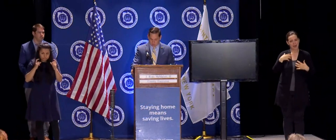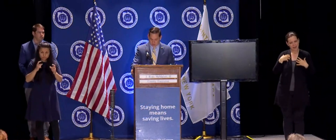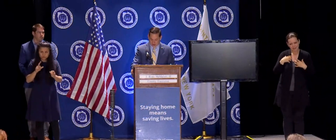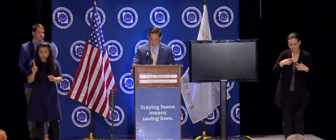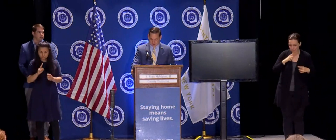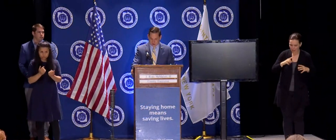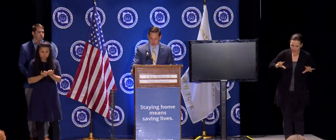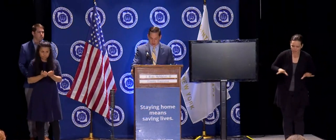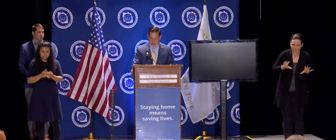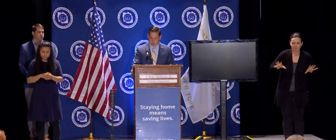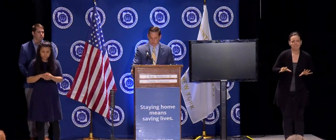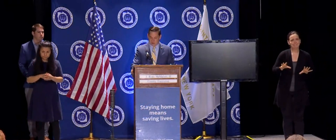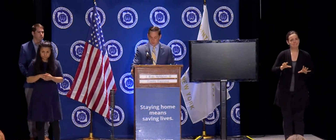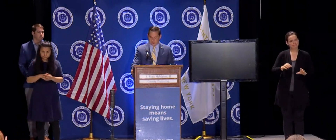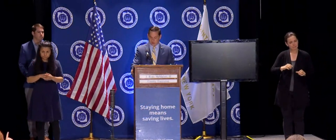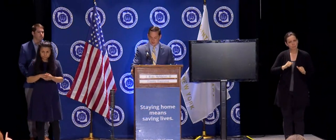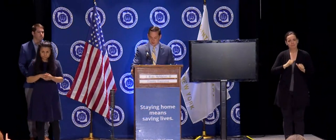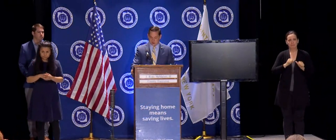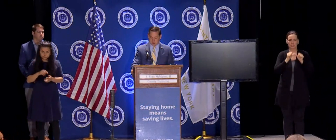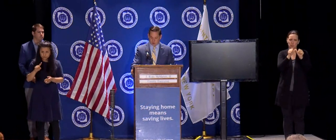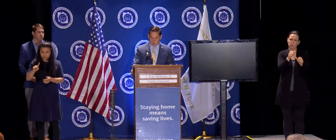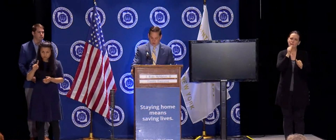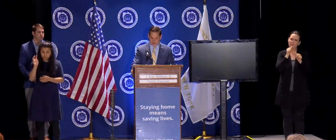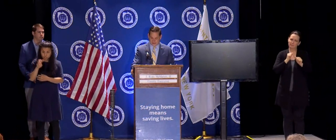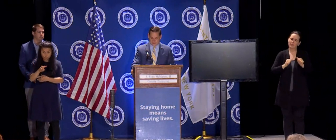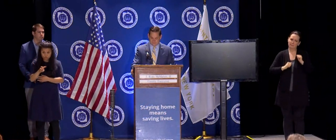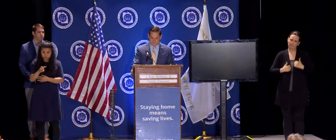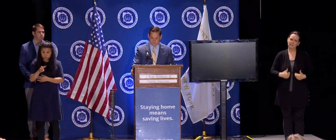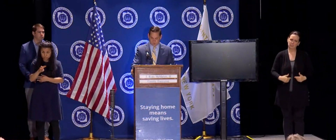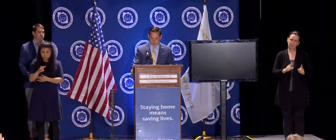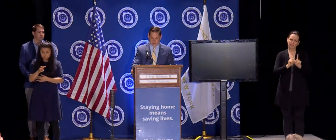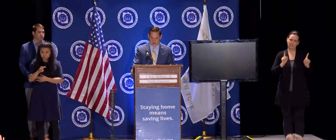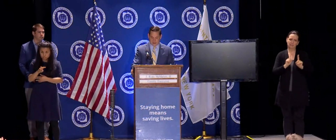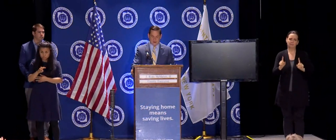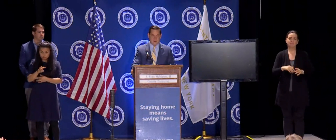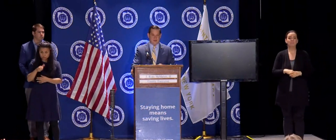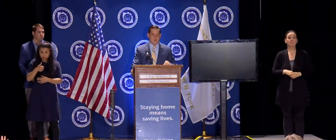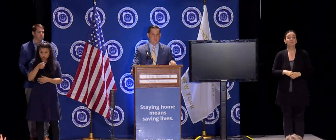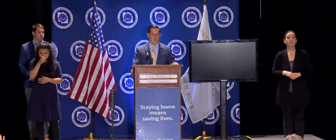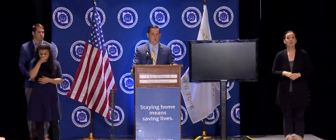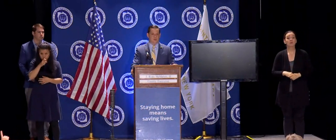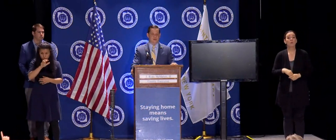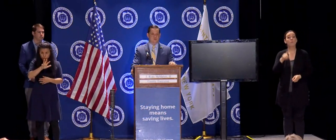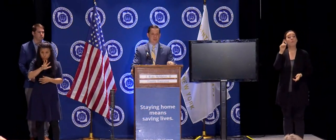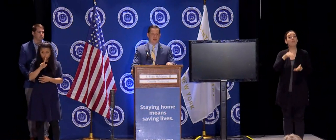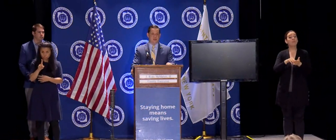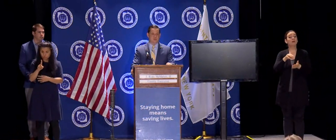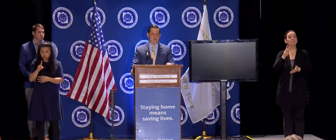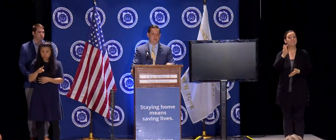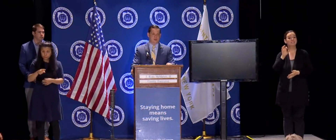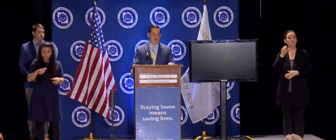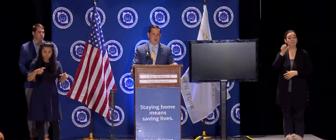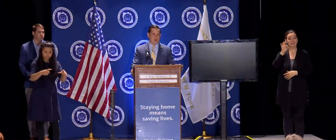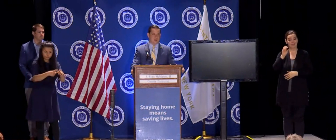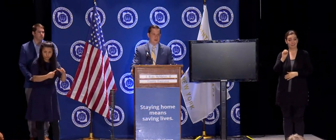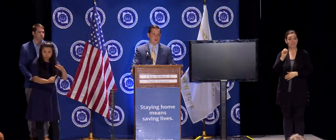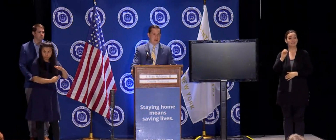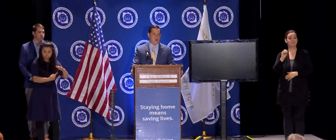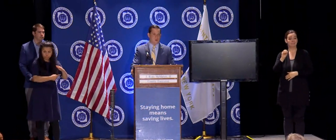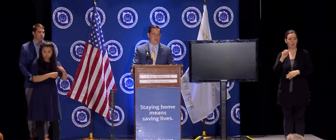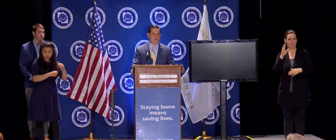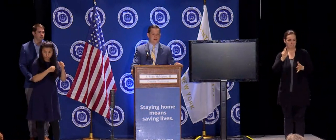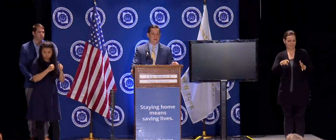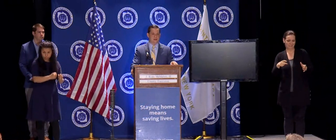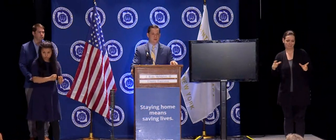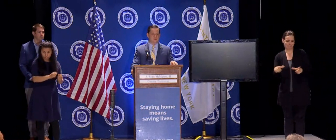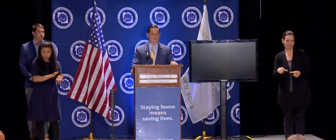now have 1,691 people in isolation or quarantine. Again, the rules have changed.